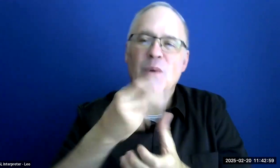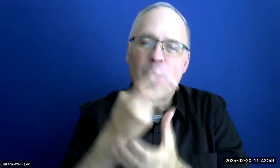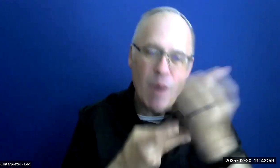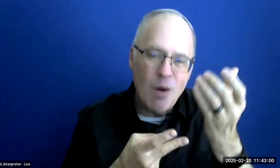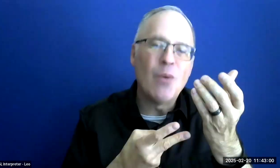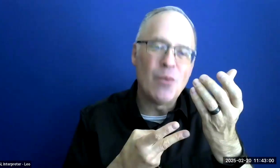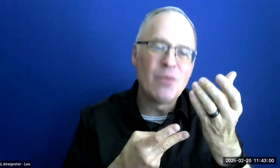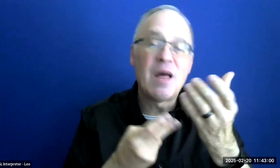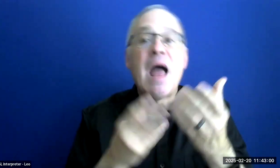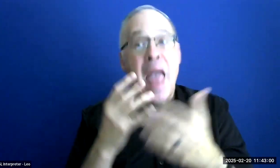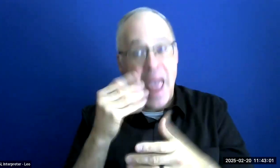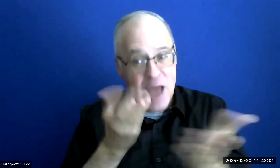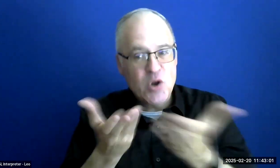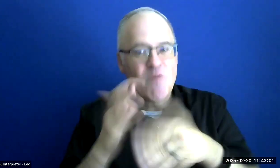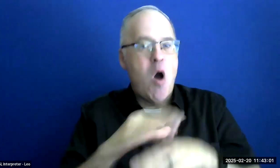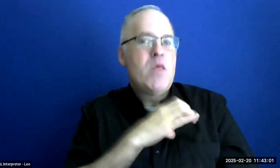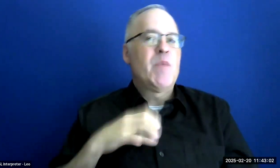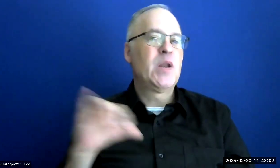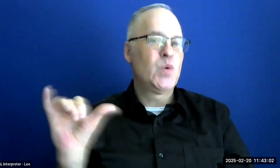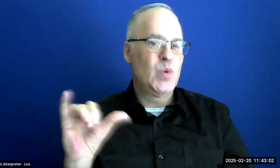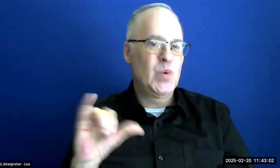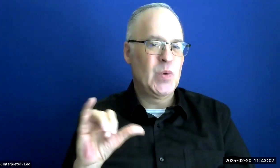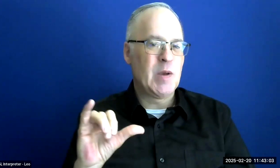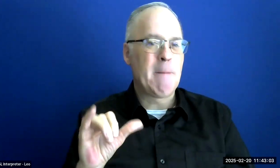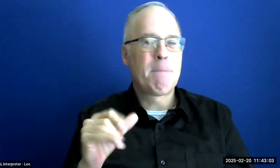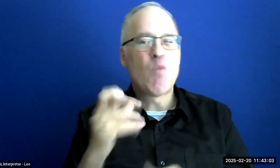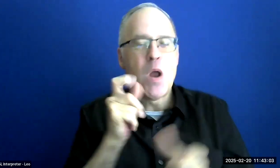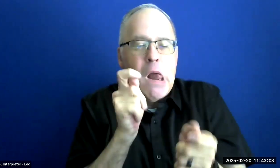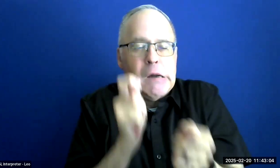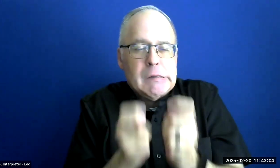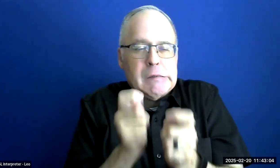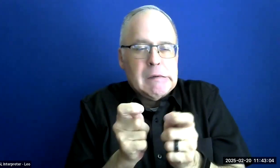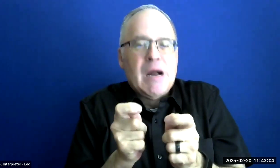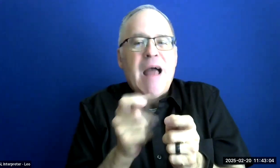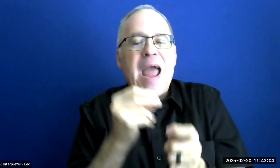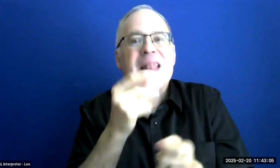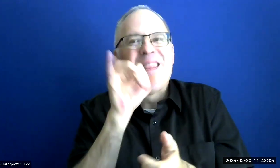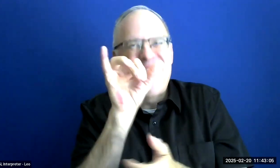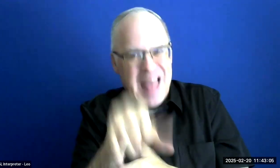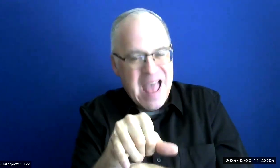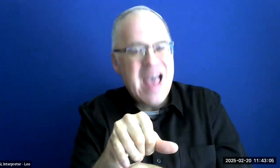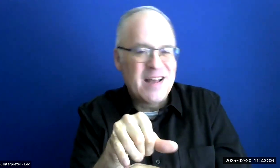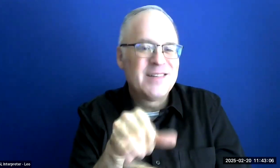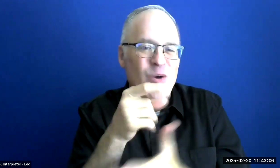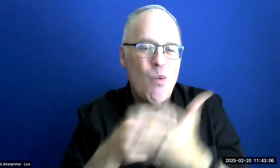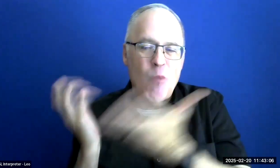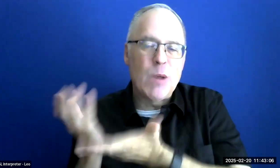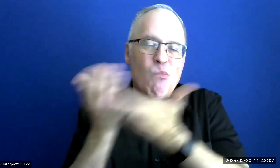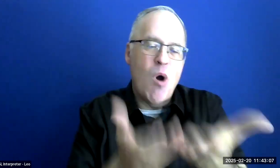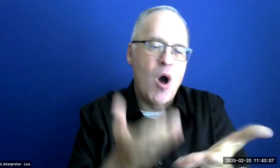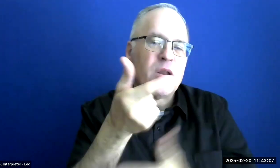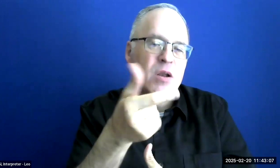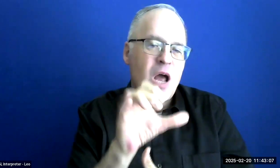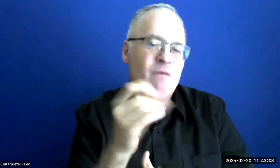Standing Committee itself, to basically refine that legislation. And that was what was brought before General